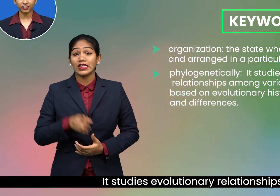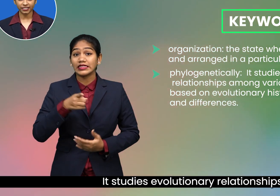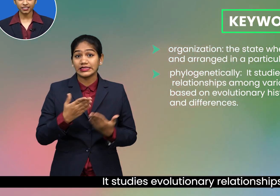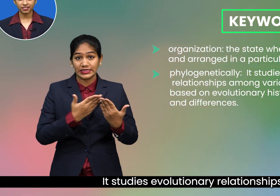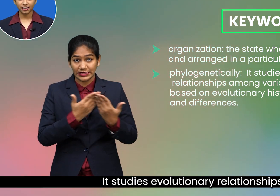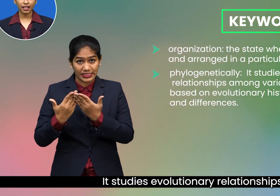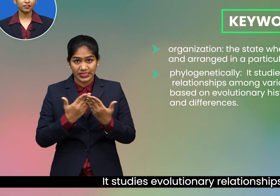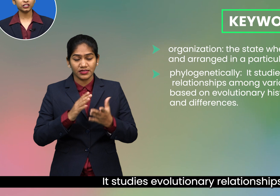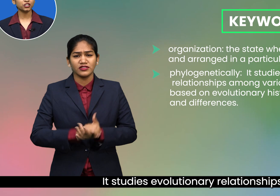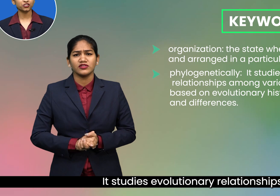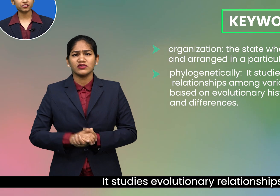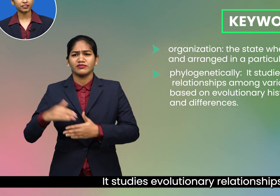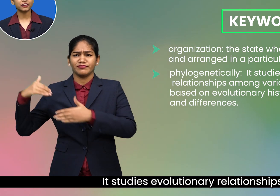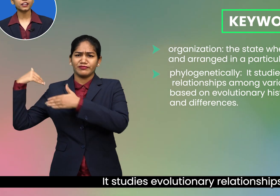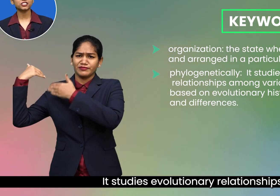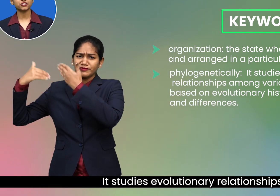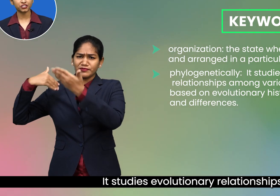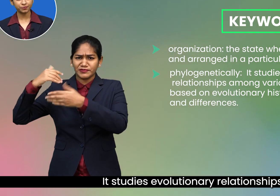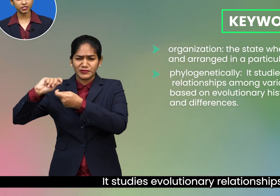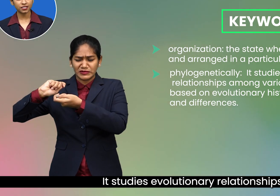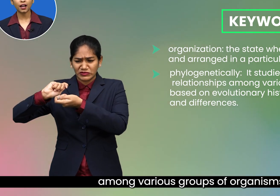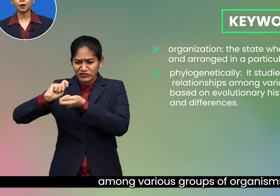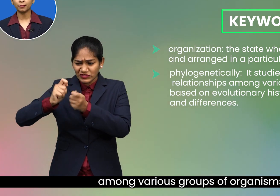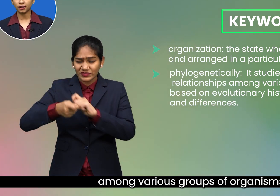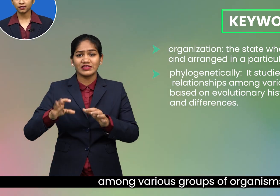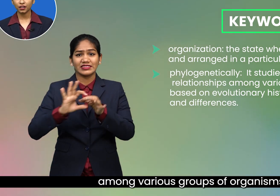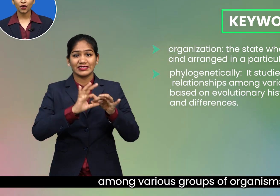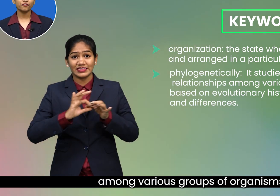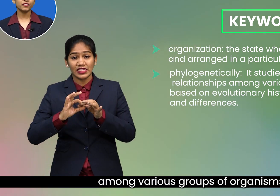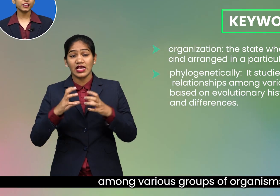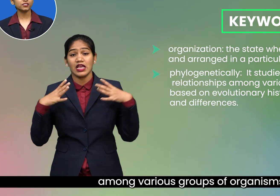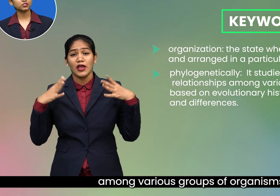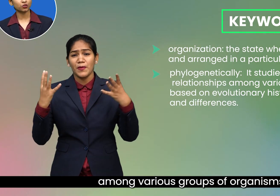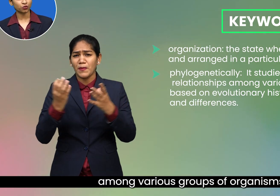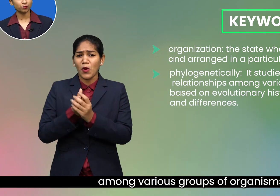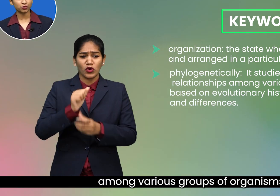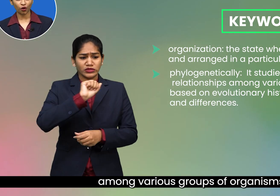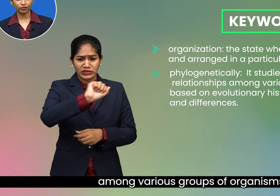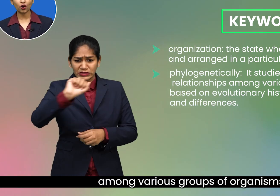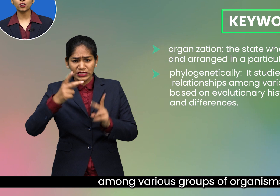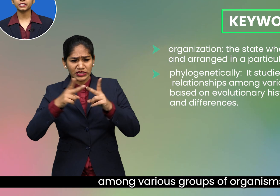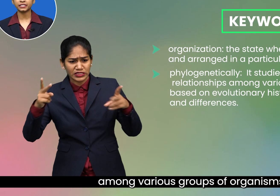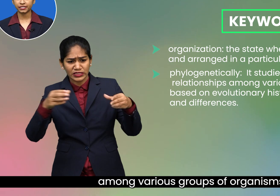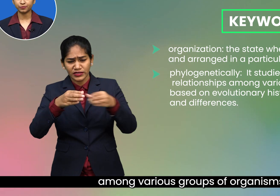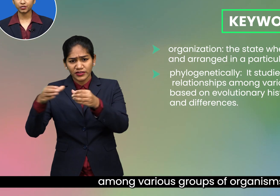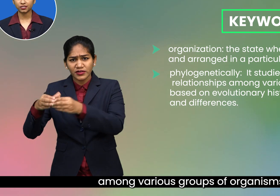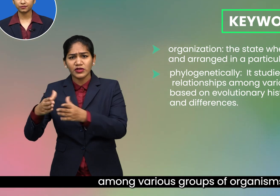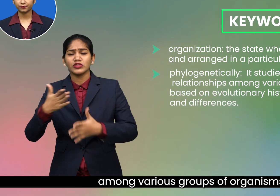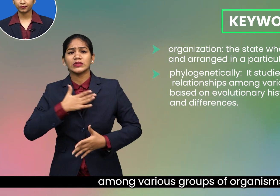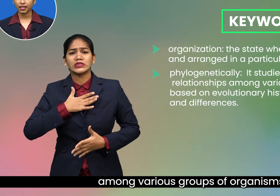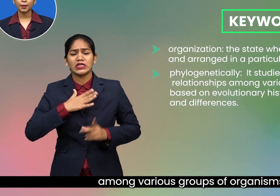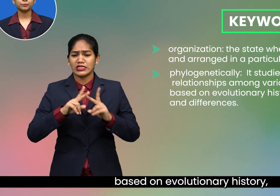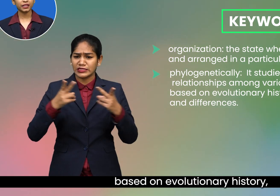it studies evolutionary relationships among various groups of